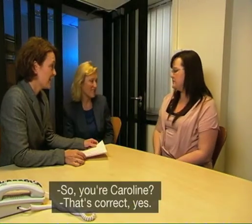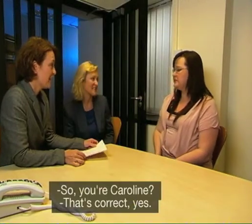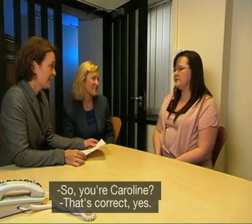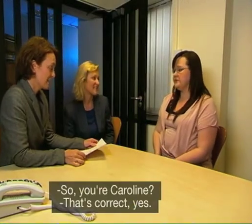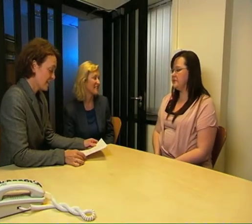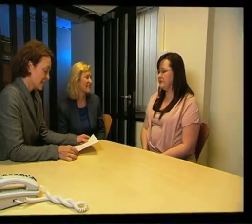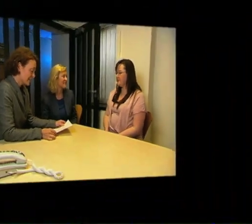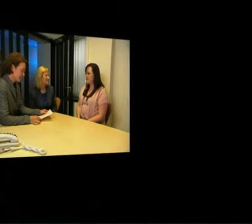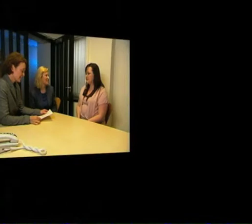correct, yes. Yeah.